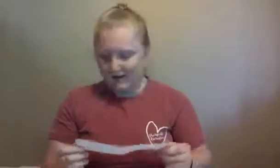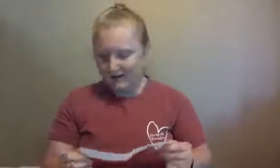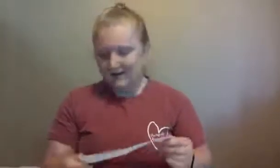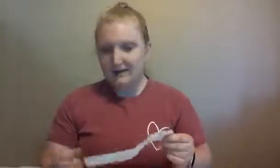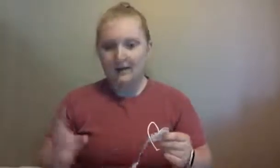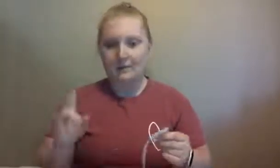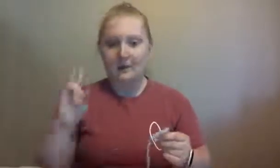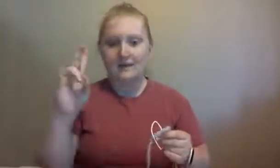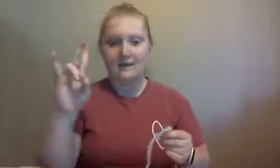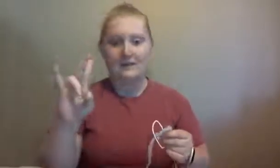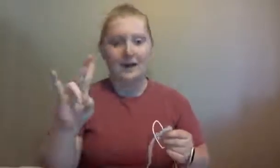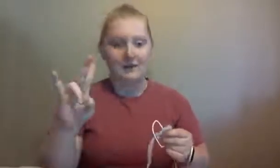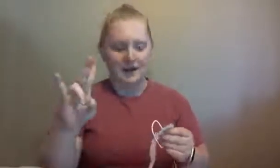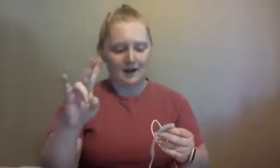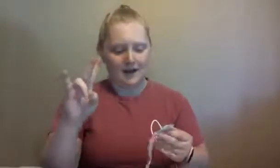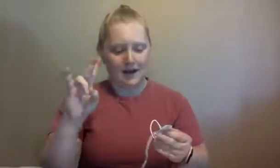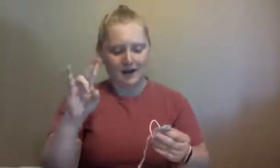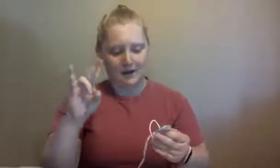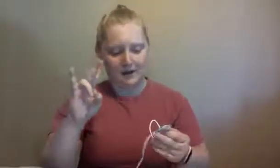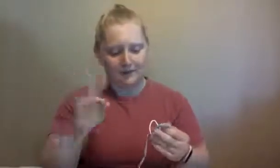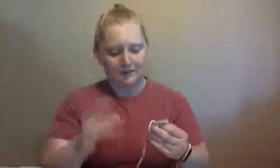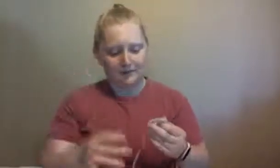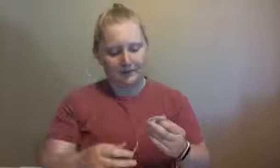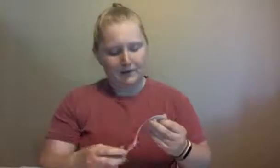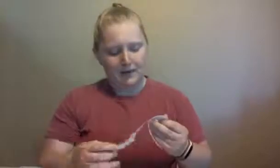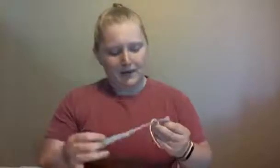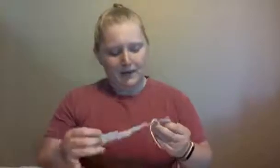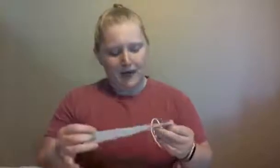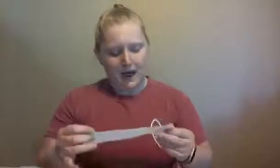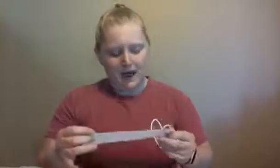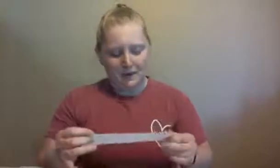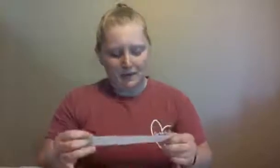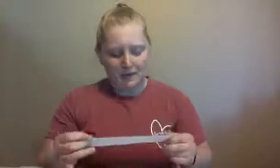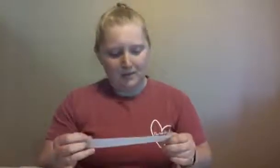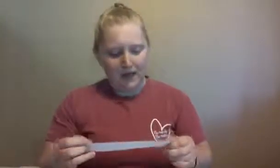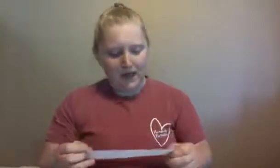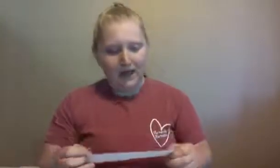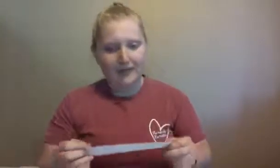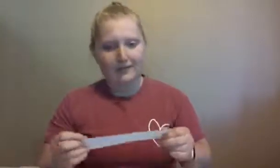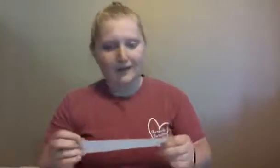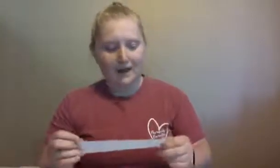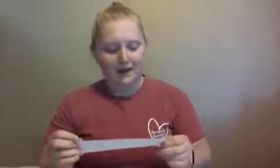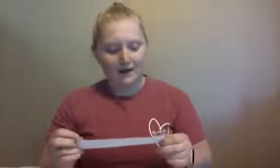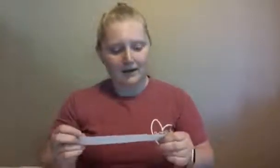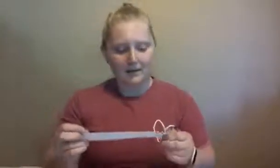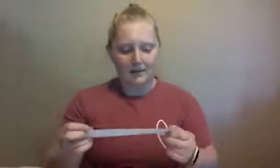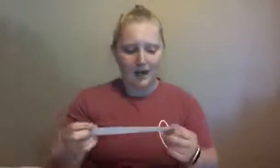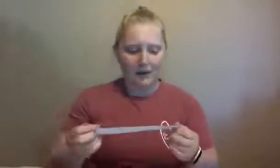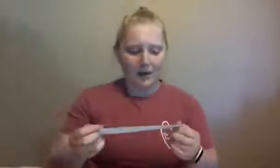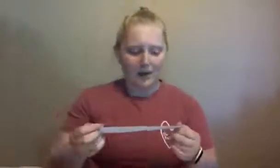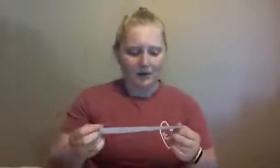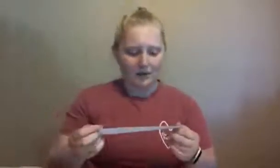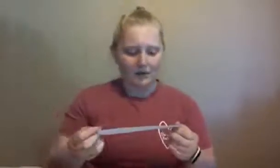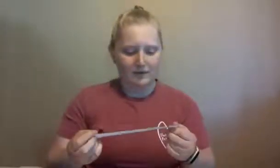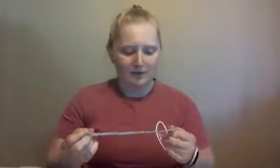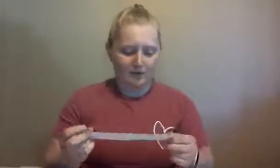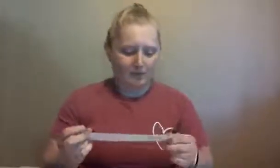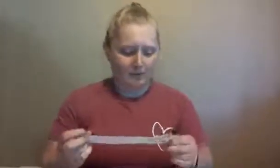is number 7 and the last one. I am your best friend. My wet nose sniffs for